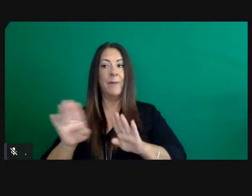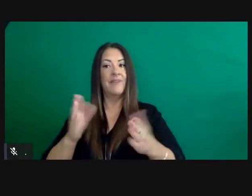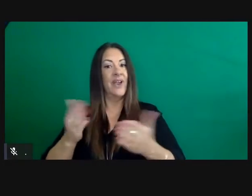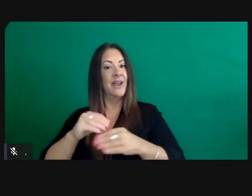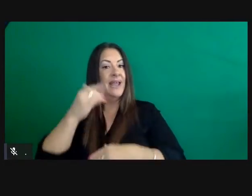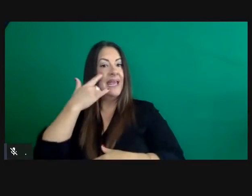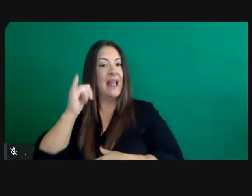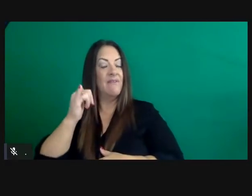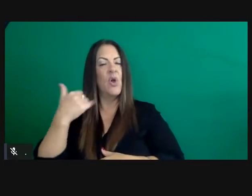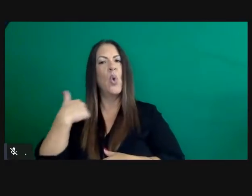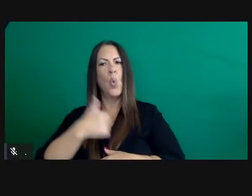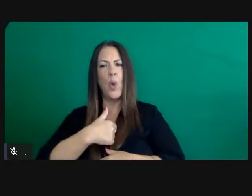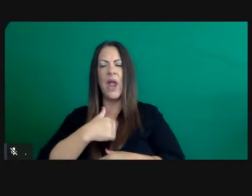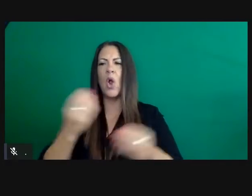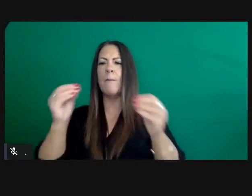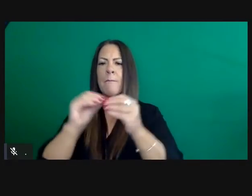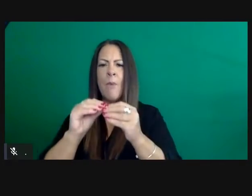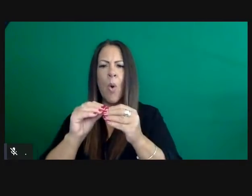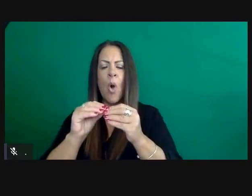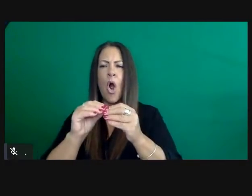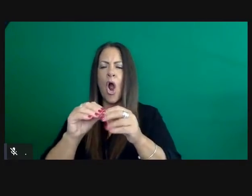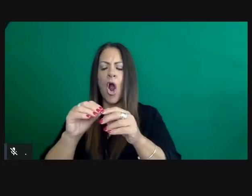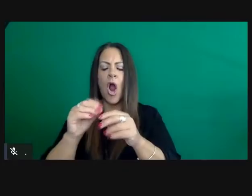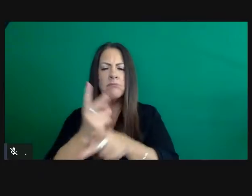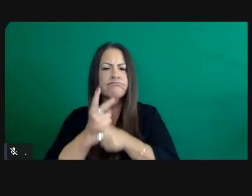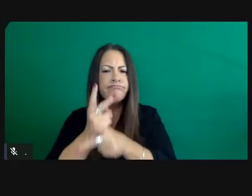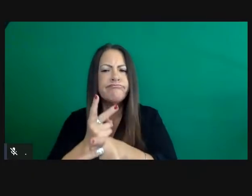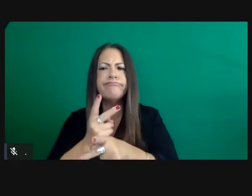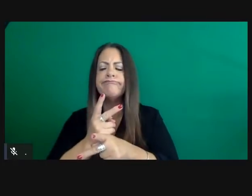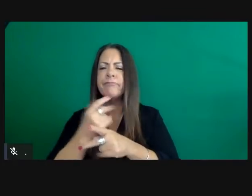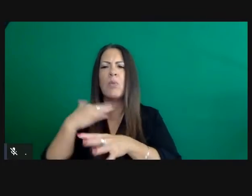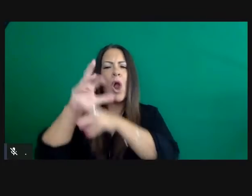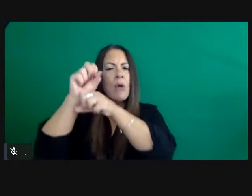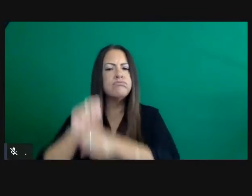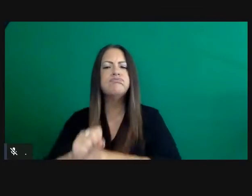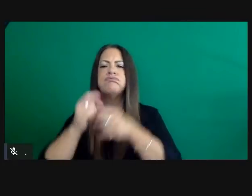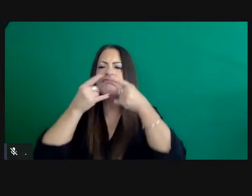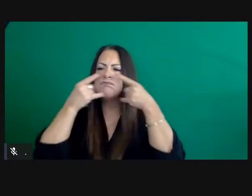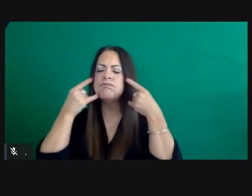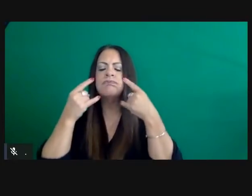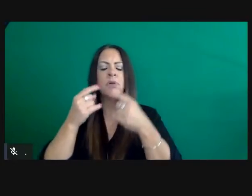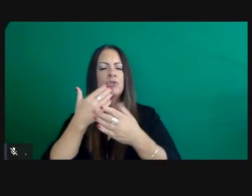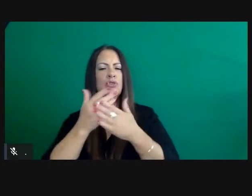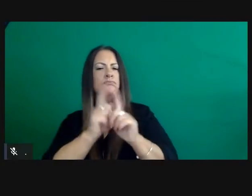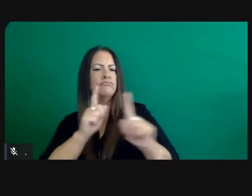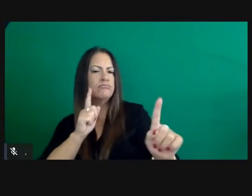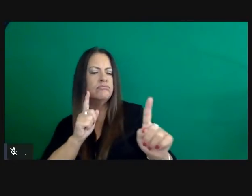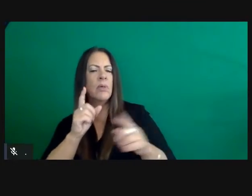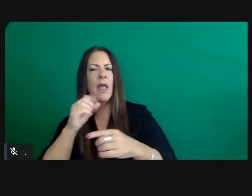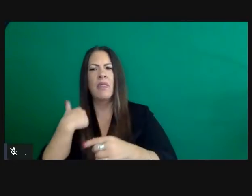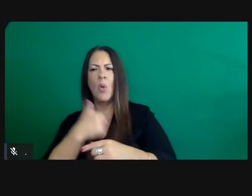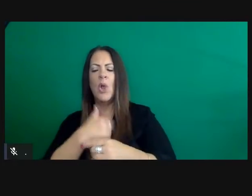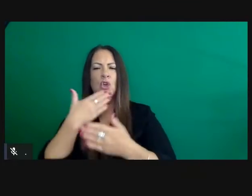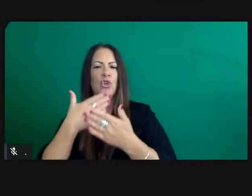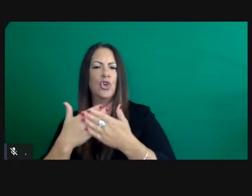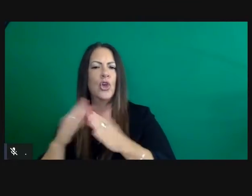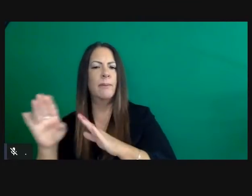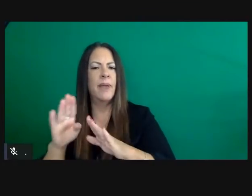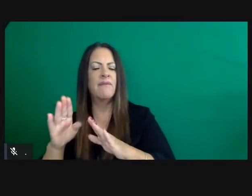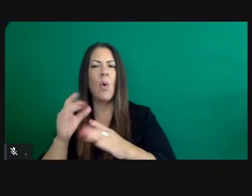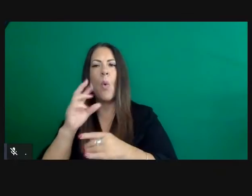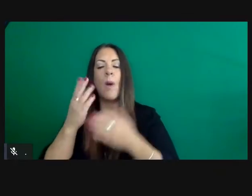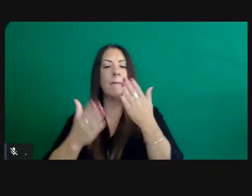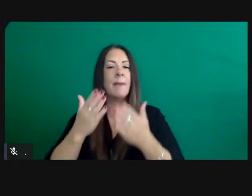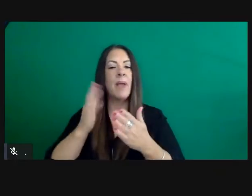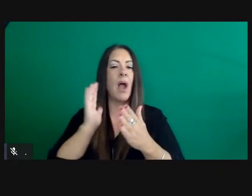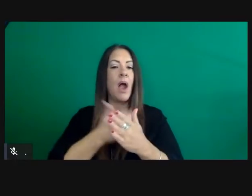has changed and people are really adapting to wearing masks and staying apart? Or is it just that half the state is seeing warmer weather? What